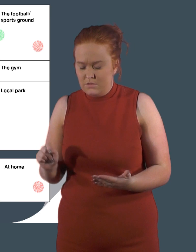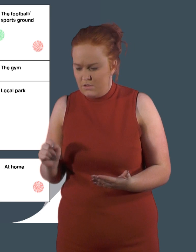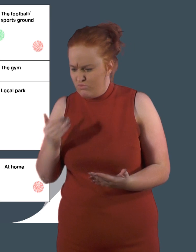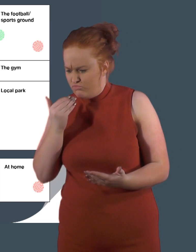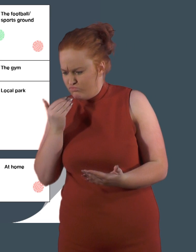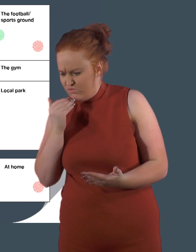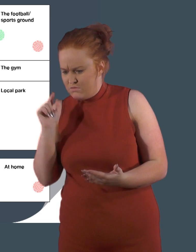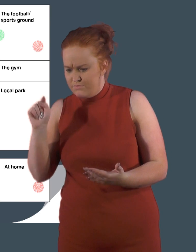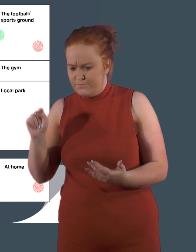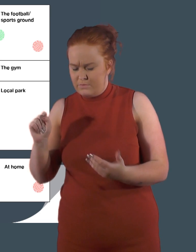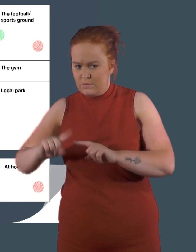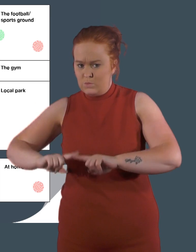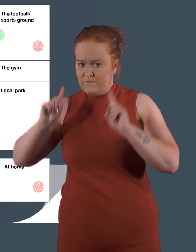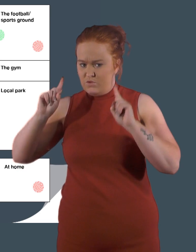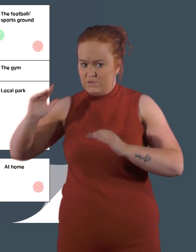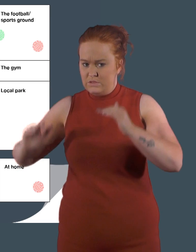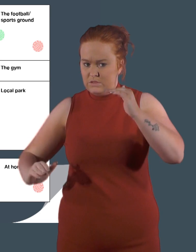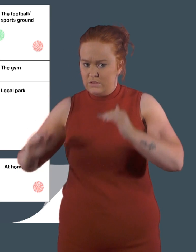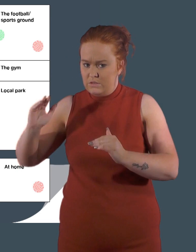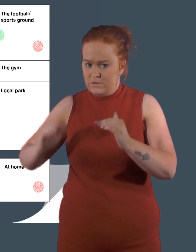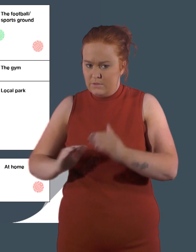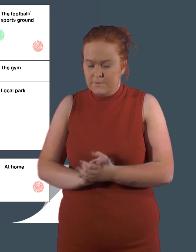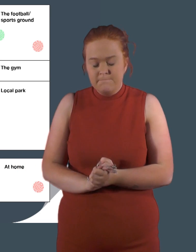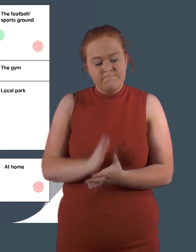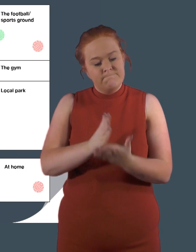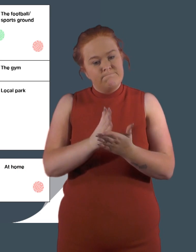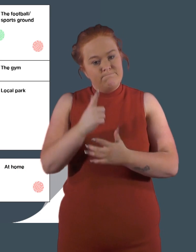So if you are working in an area where sectarianism is considered to